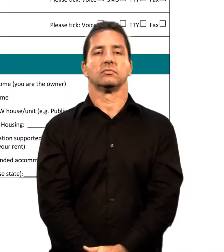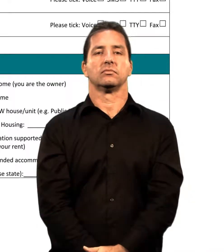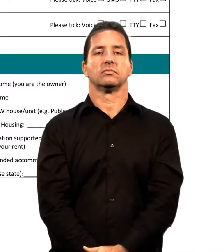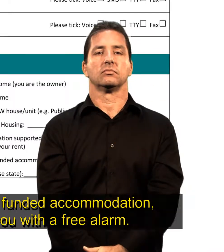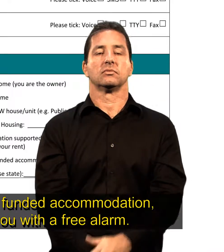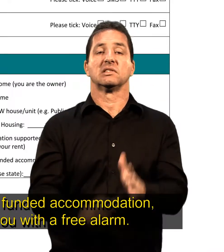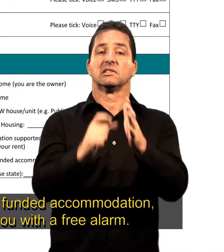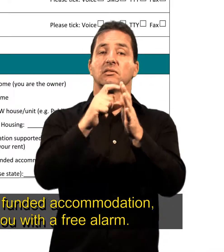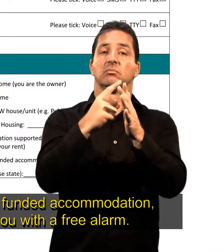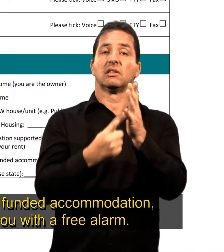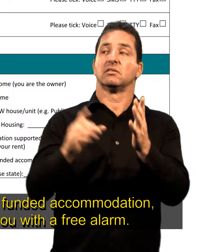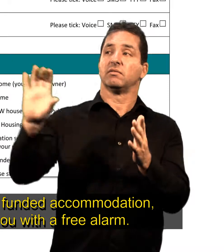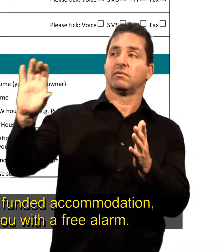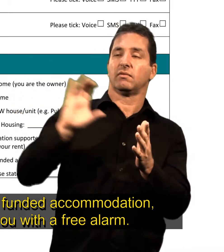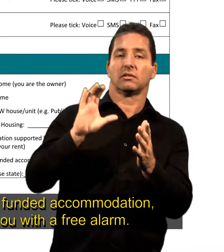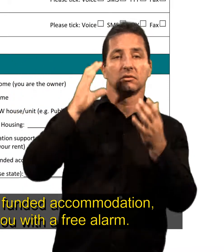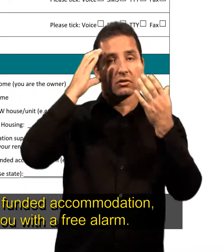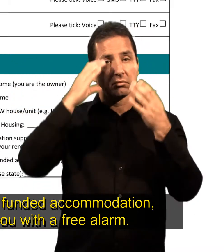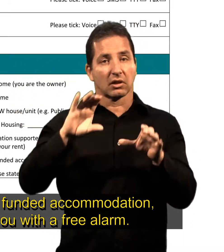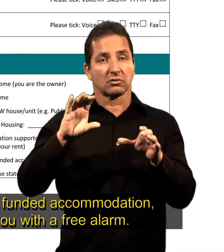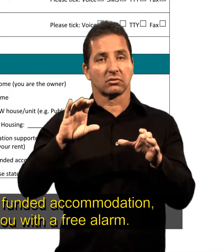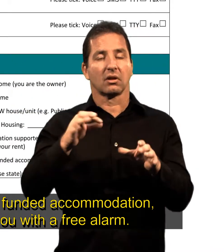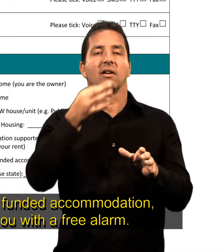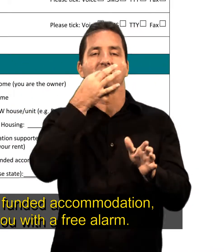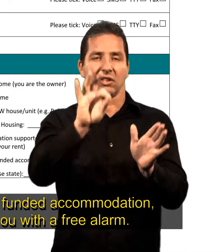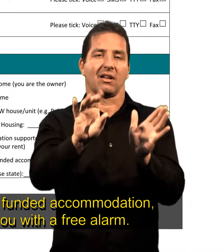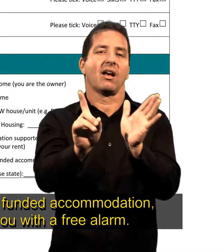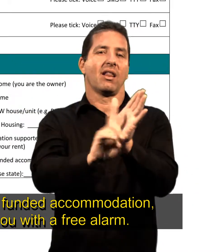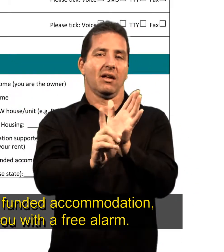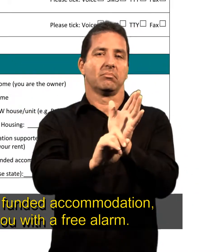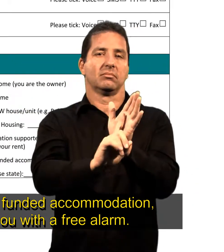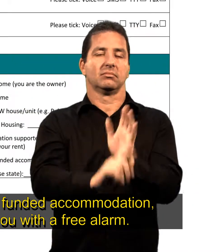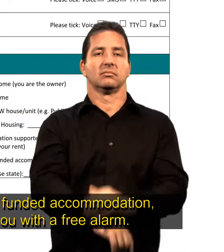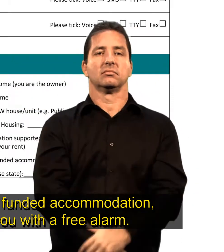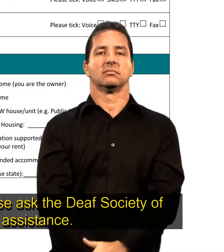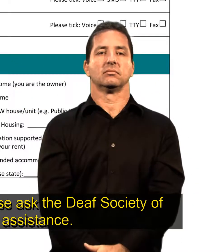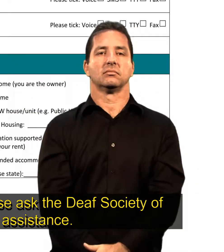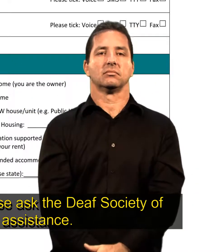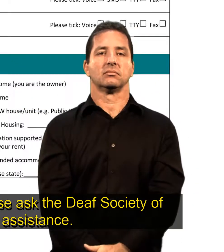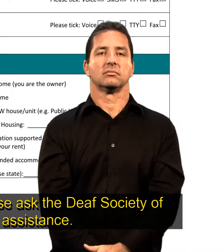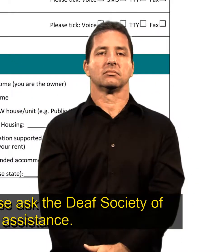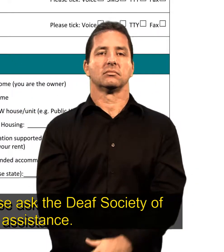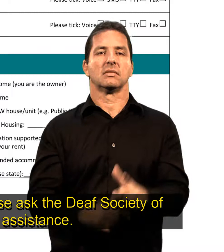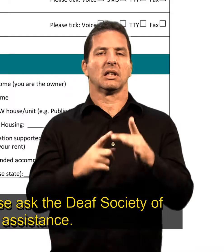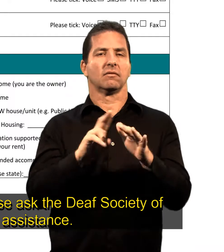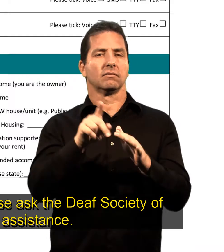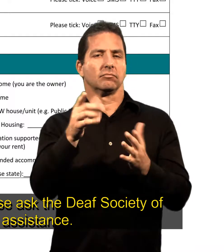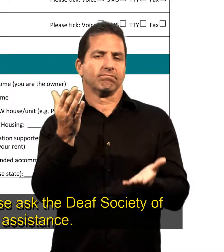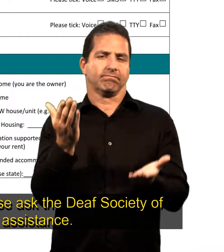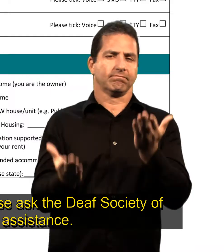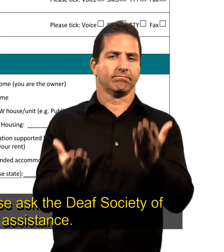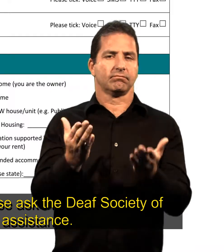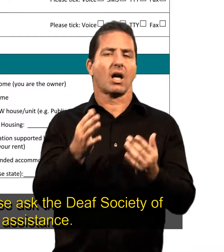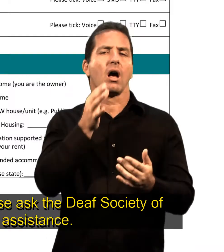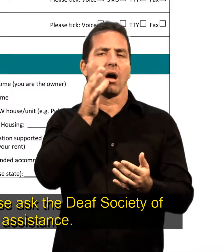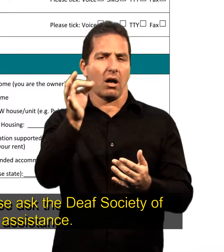If you live in disability-funded accommodation, they will provide you with a free alarm. If you are unsure, please